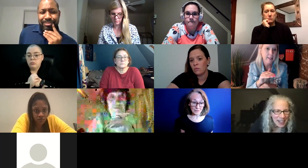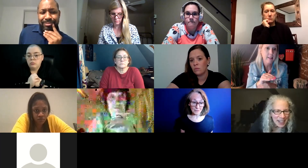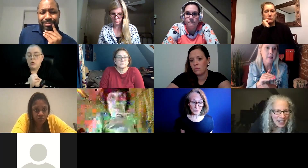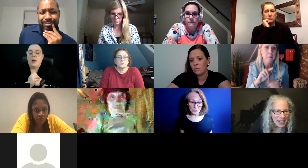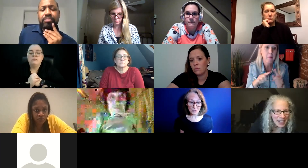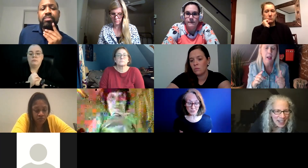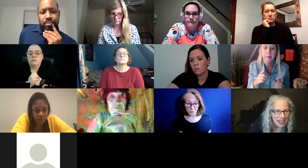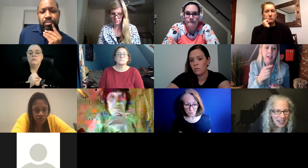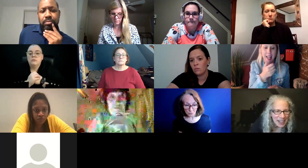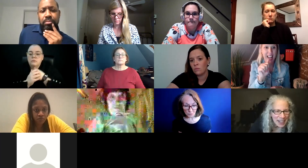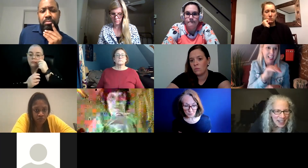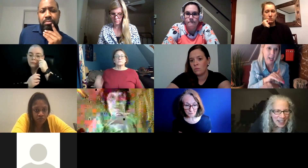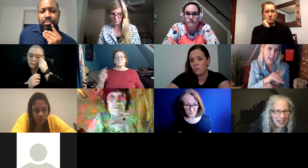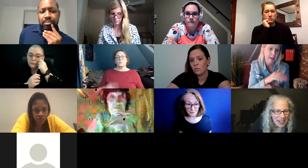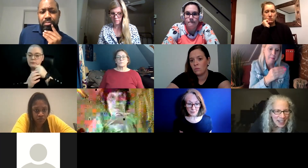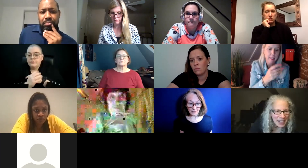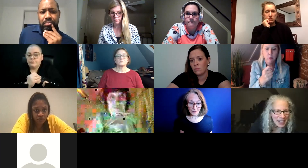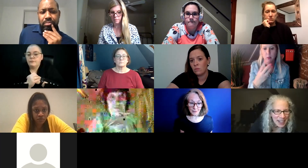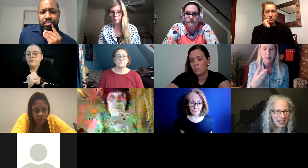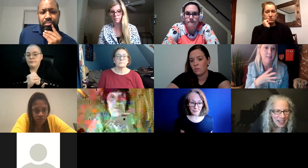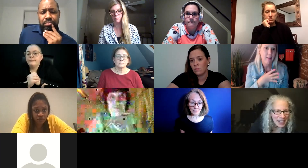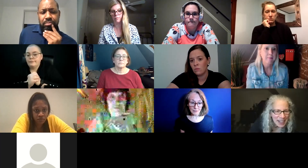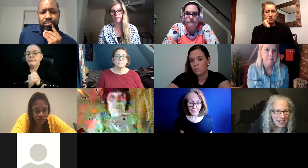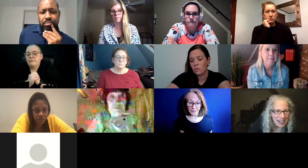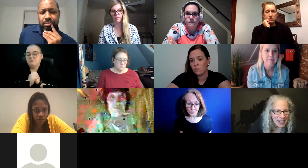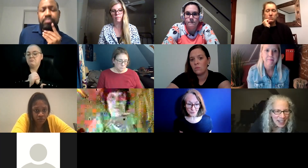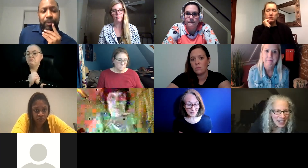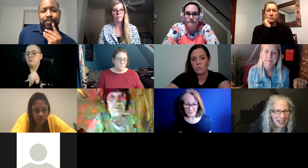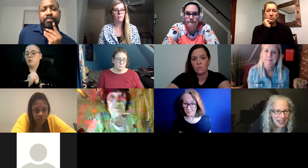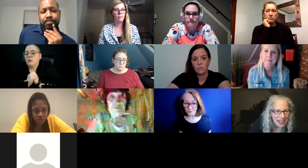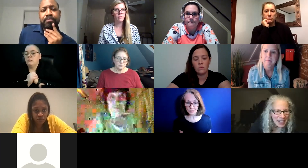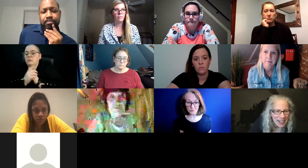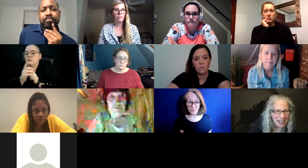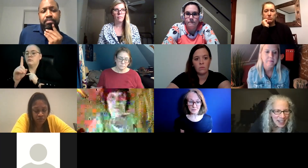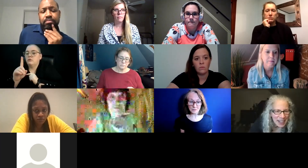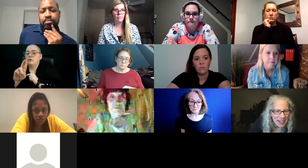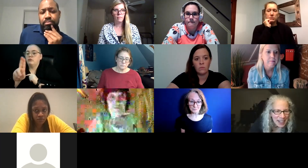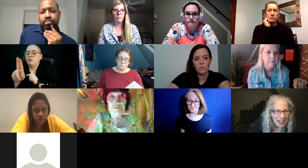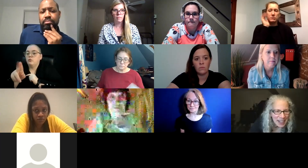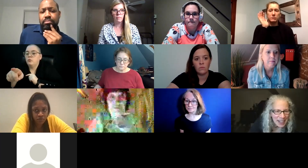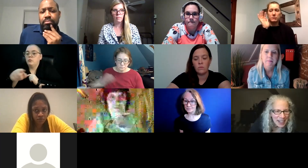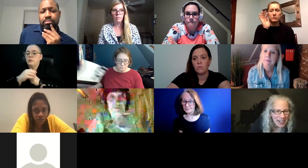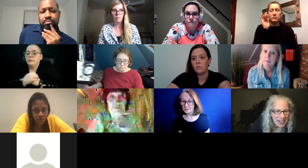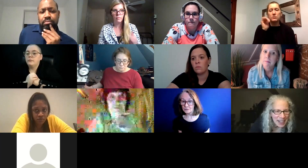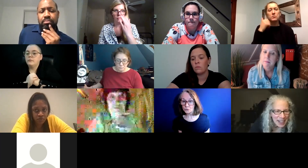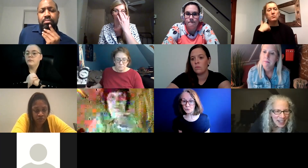Thursday nights won't work for me. Any other night is absolutely fine. Drew?